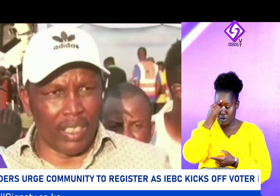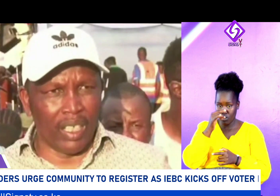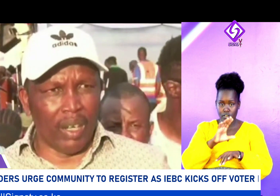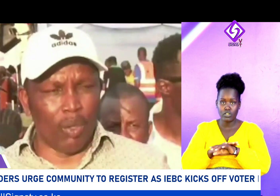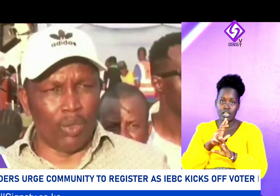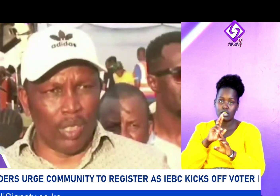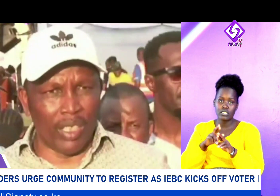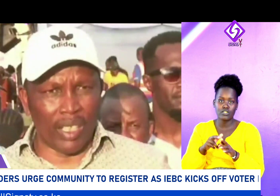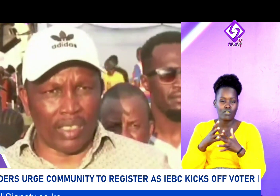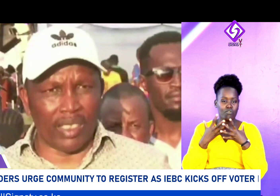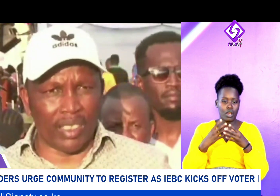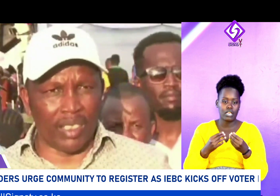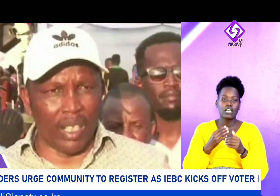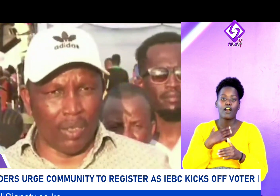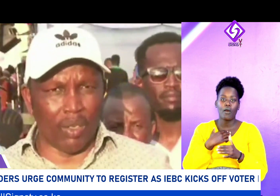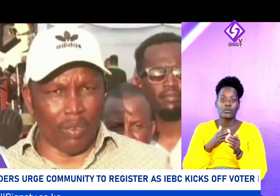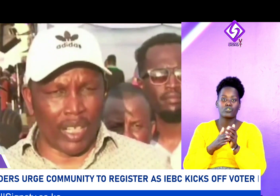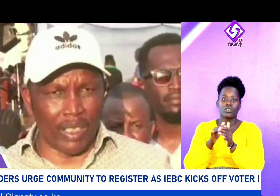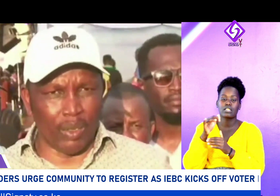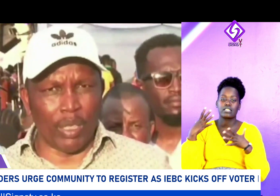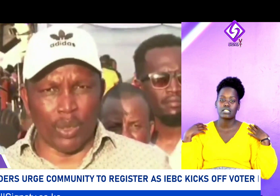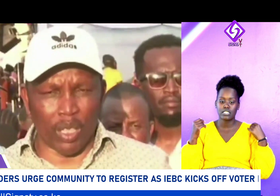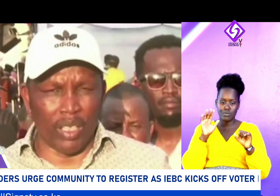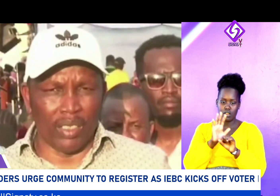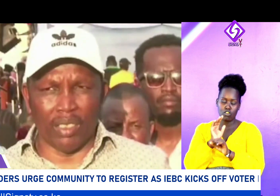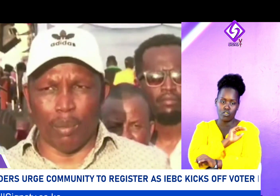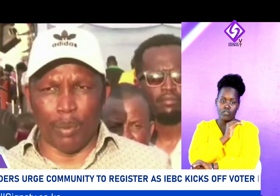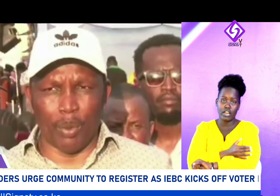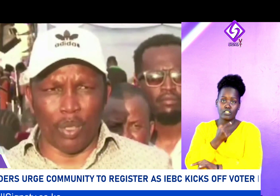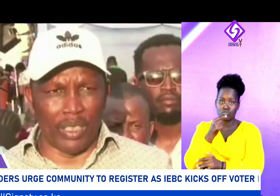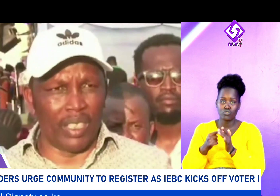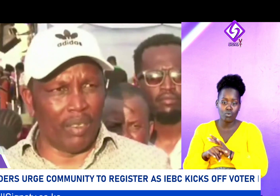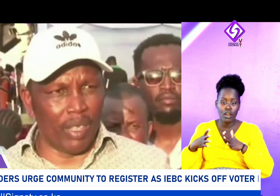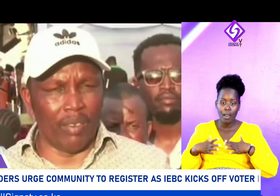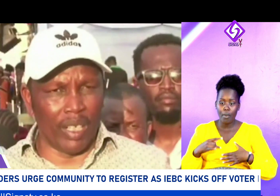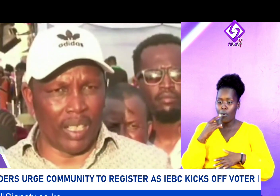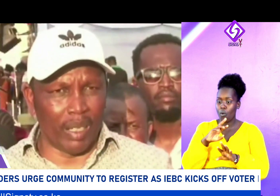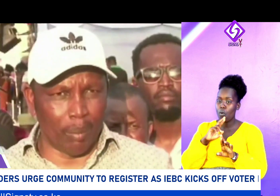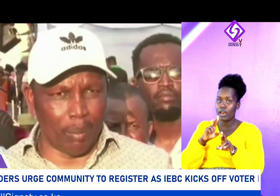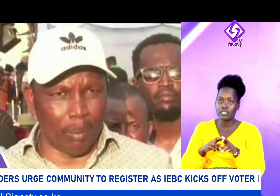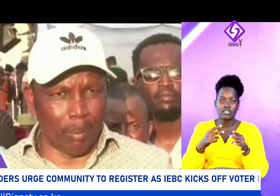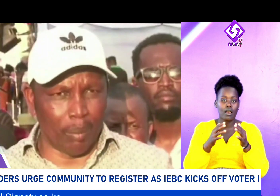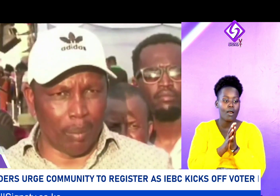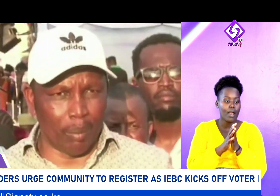I want to lead that exercise with a lot of energy to make sure that our people will register in very, very large numbers.